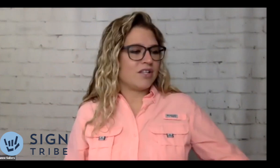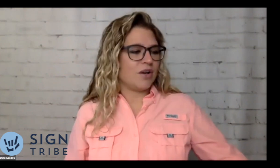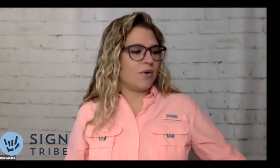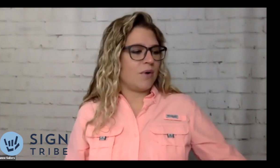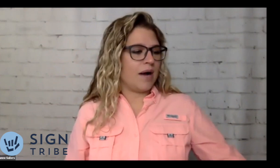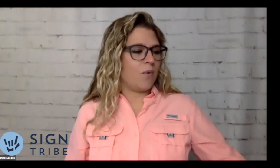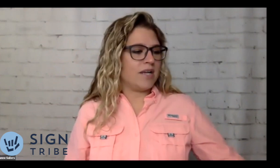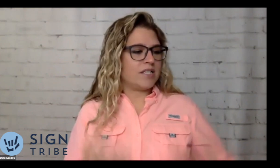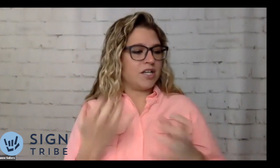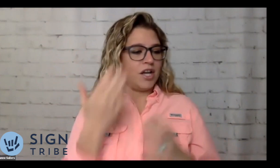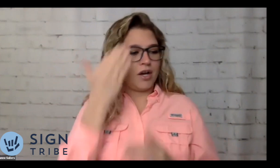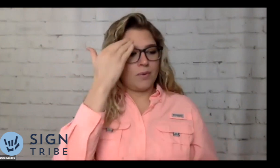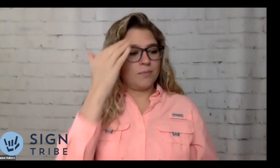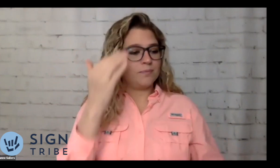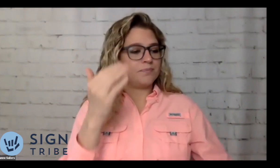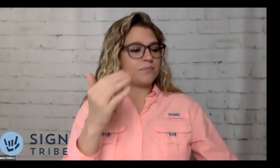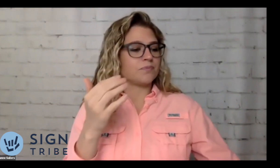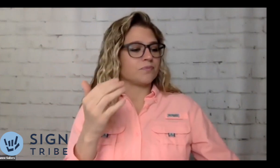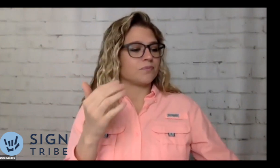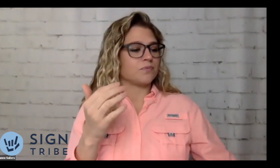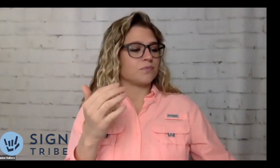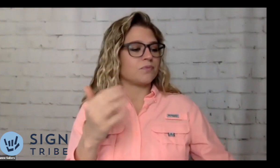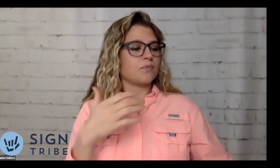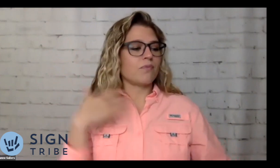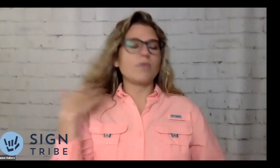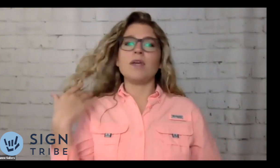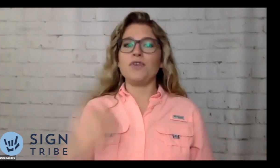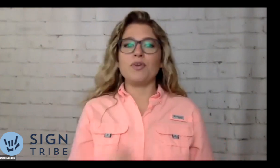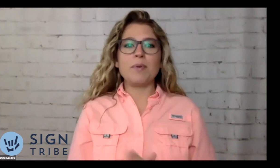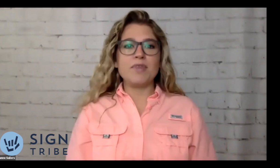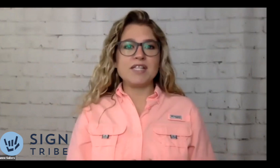so I want to know if you remember this one.